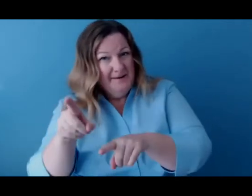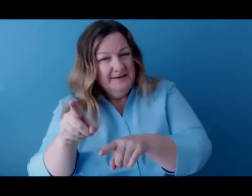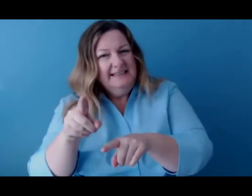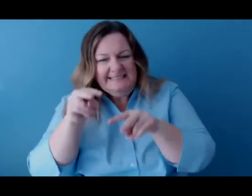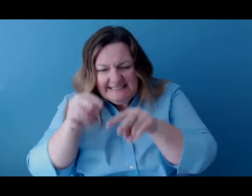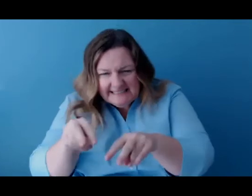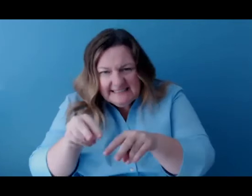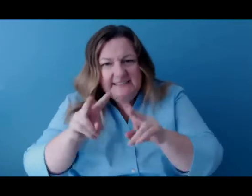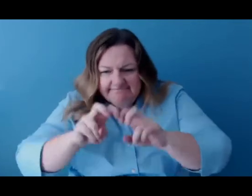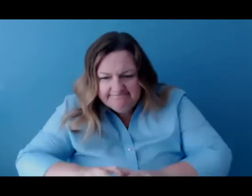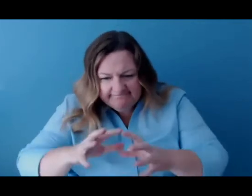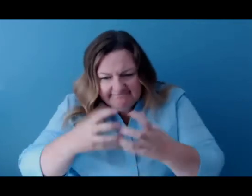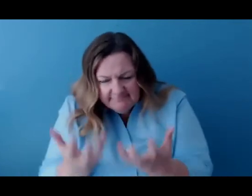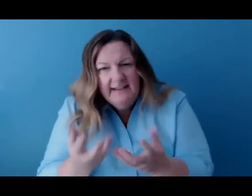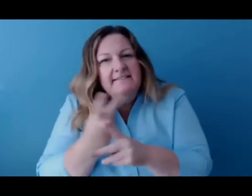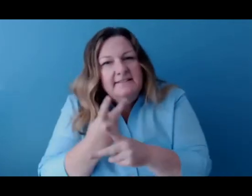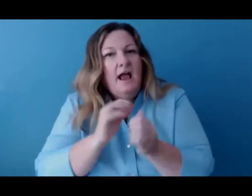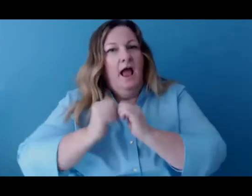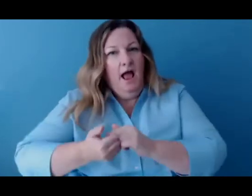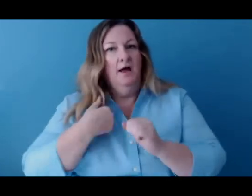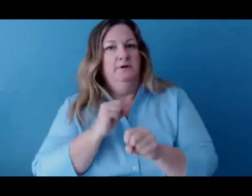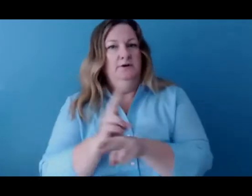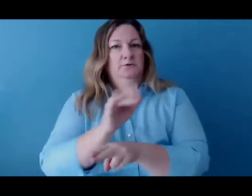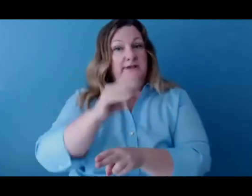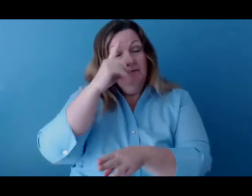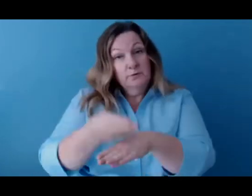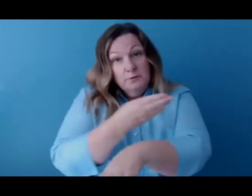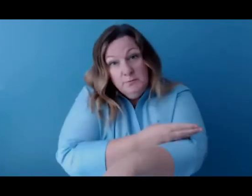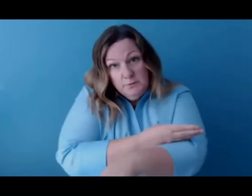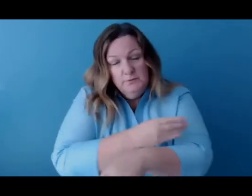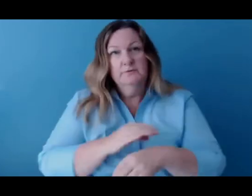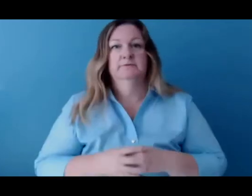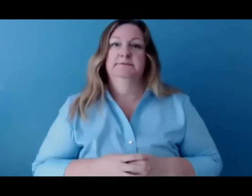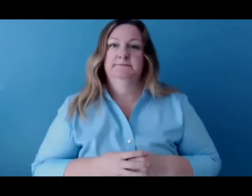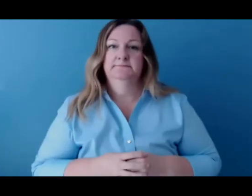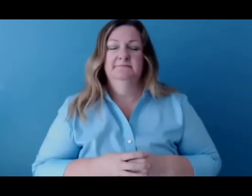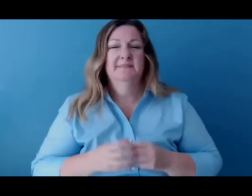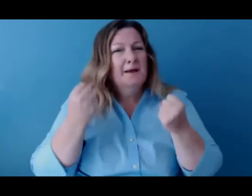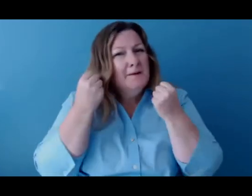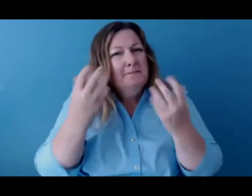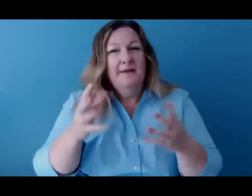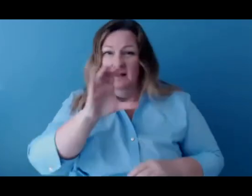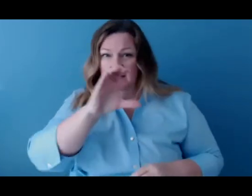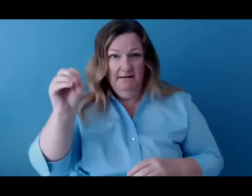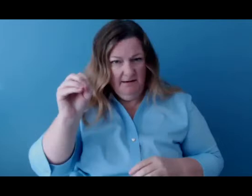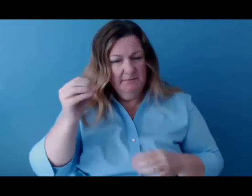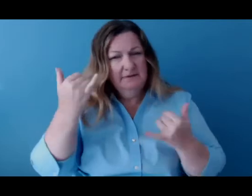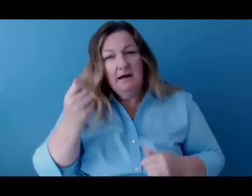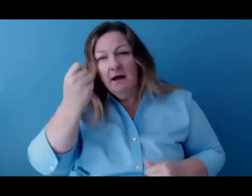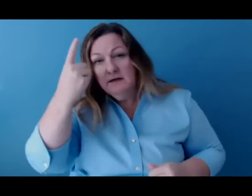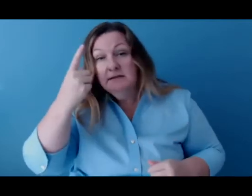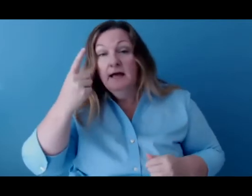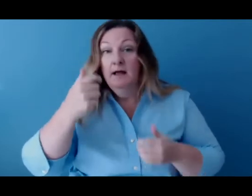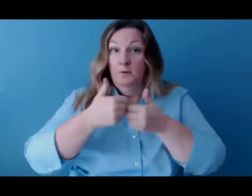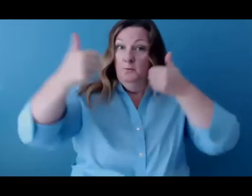area. We have companies now understanding that a remote workforce is much